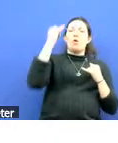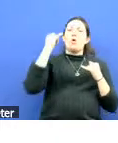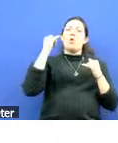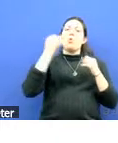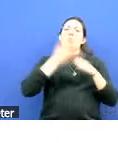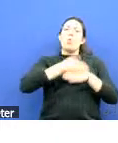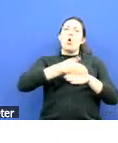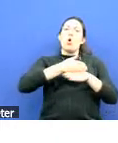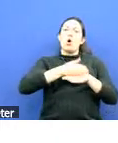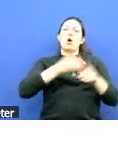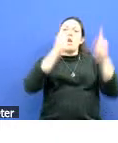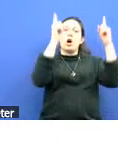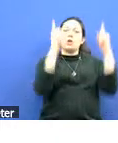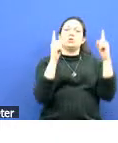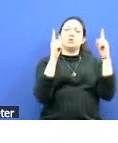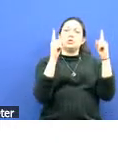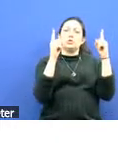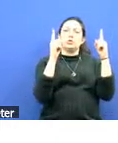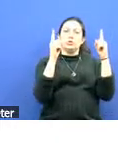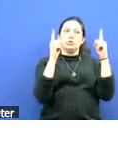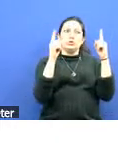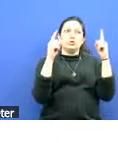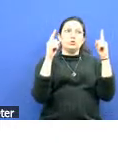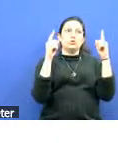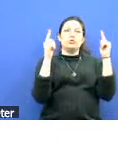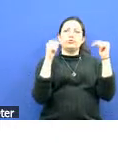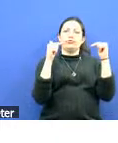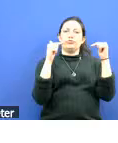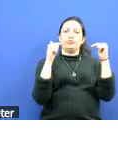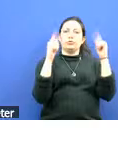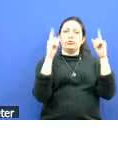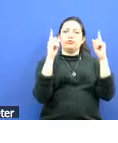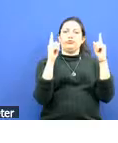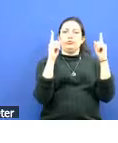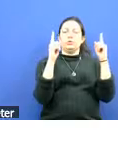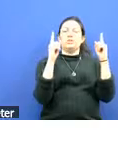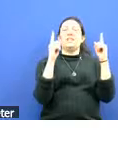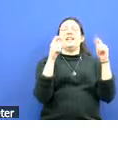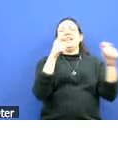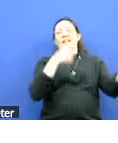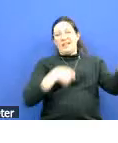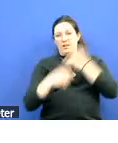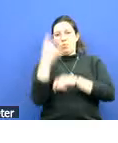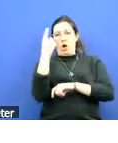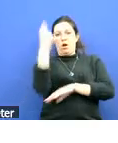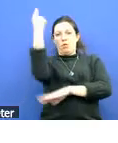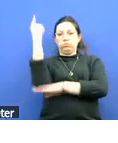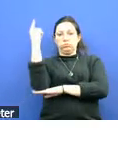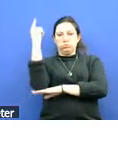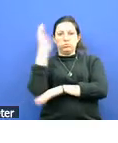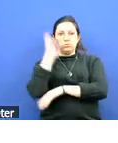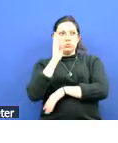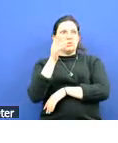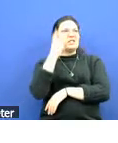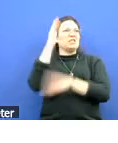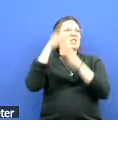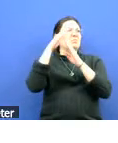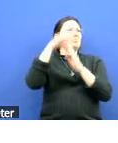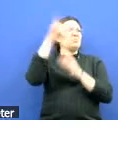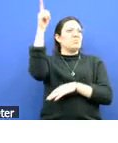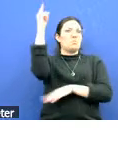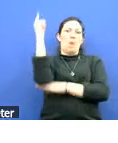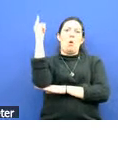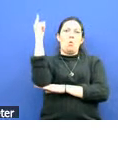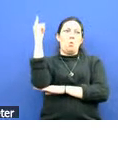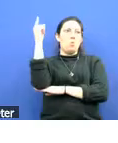H-frame, which are going to be replaced with the single monopoles, the metal style that you see on the top of the screen. There is